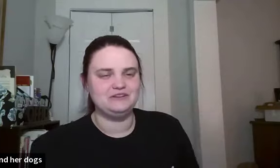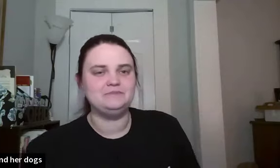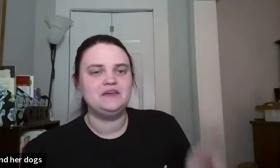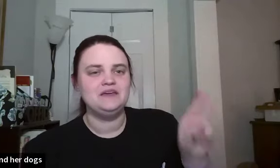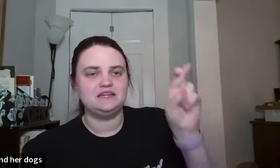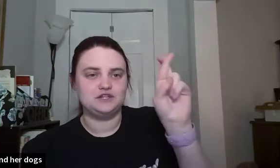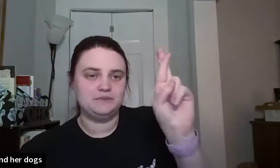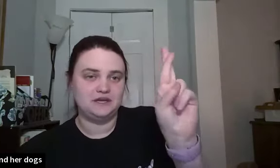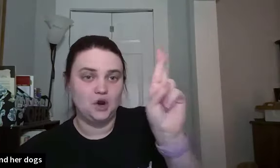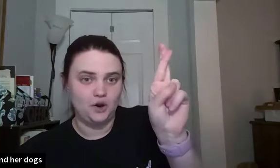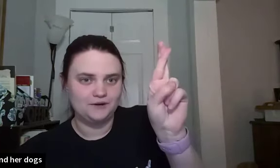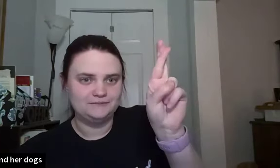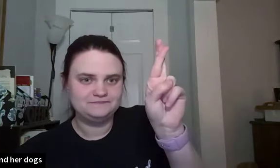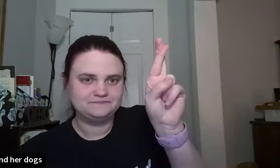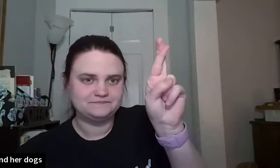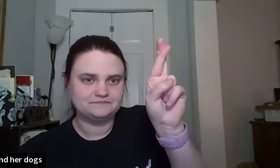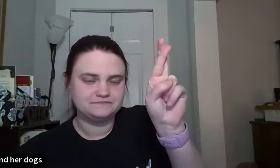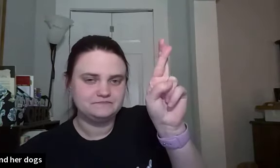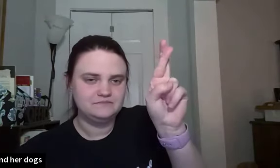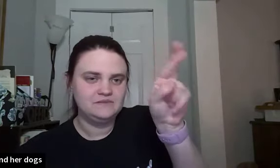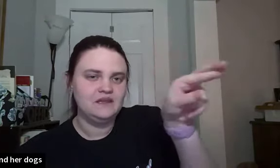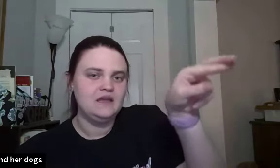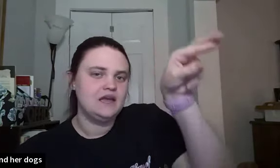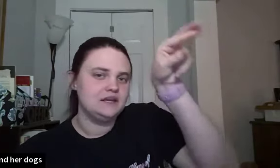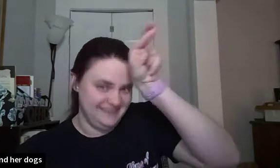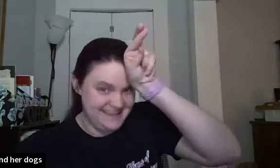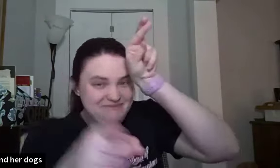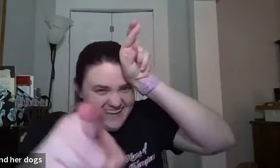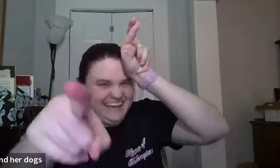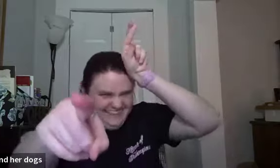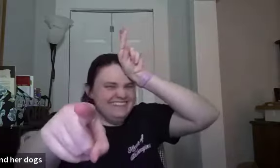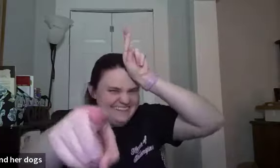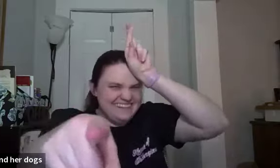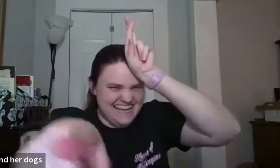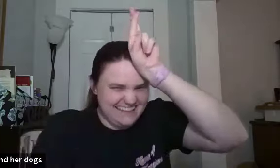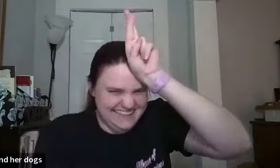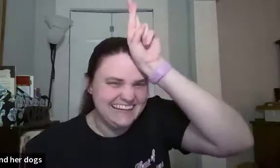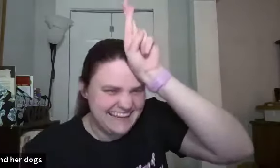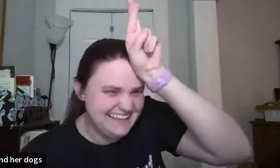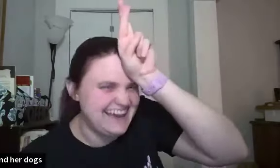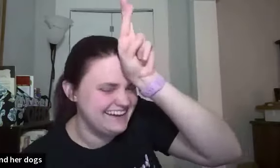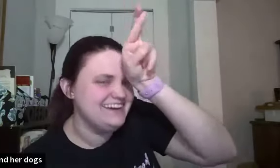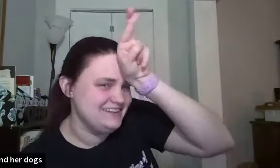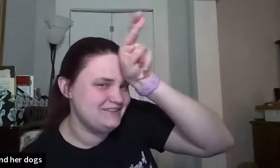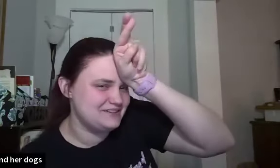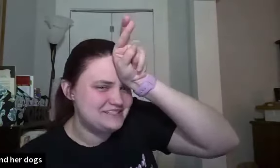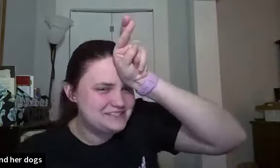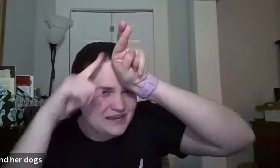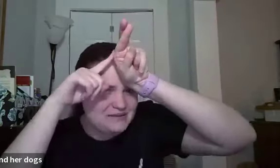earlier. It's going to be an R, and you're yeah, exactly, yeah, unicorn. So you do kind of